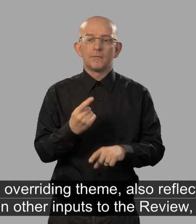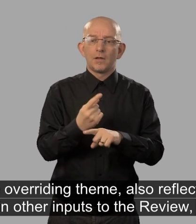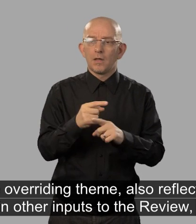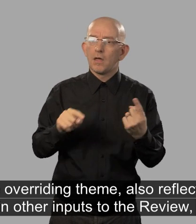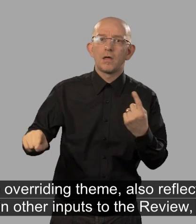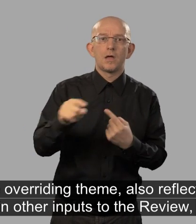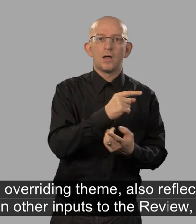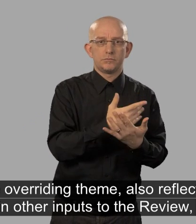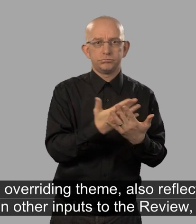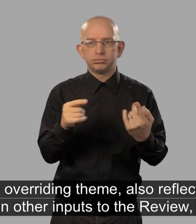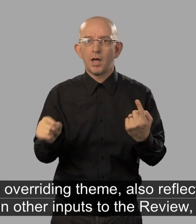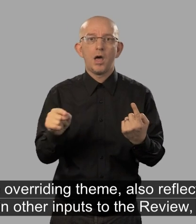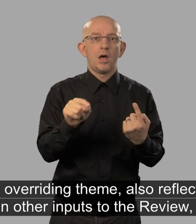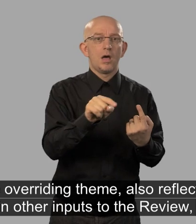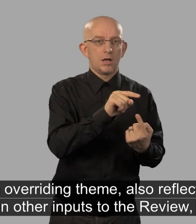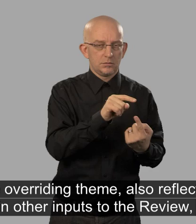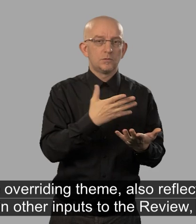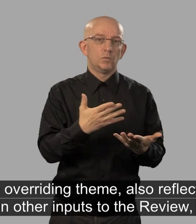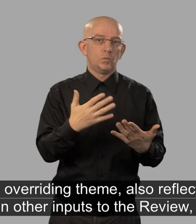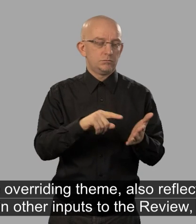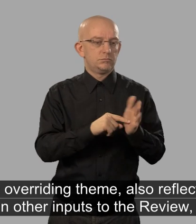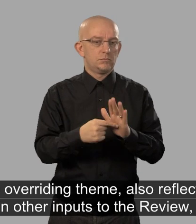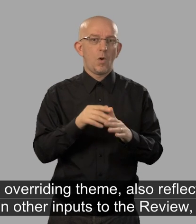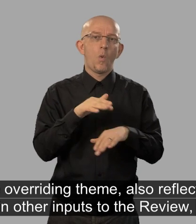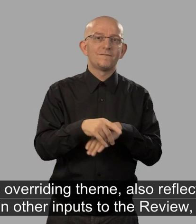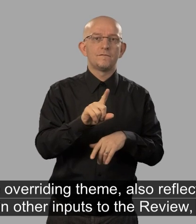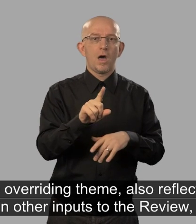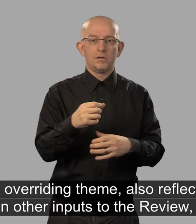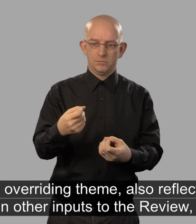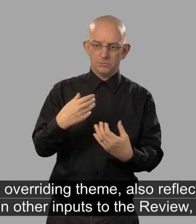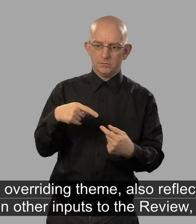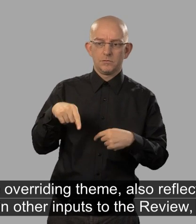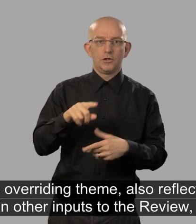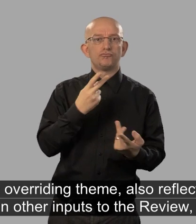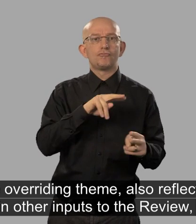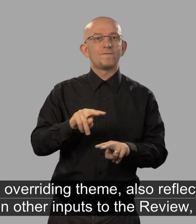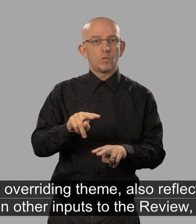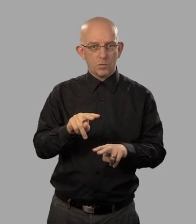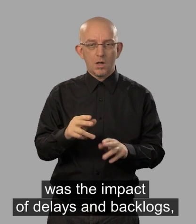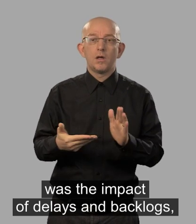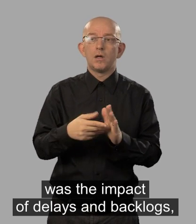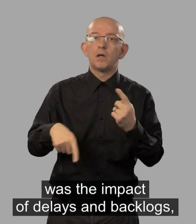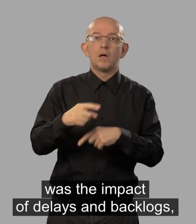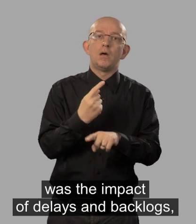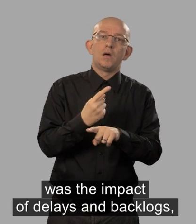The overriding theme, also reflected in other inputs to the review, was the impact of delays